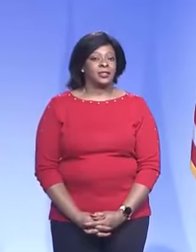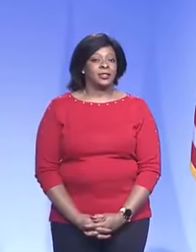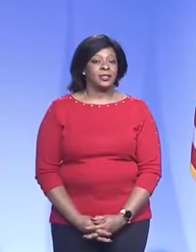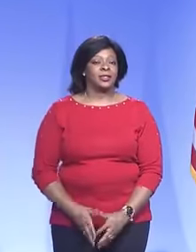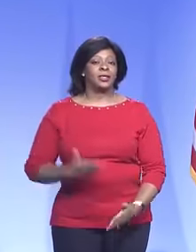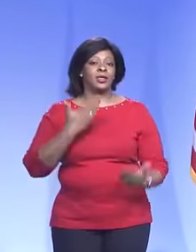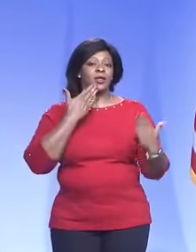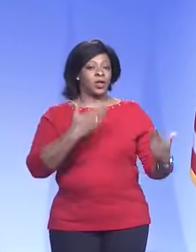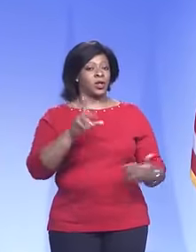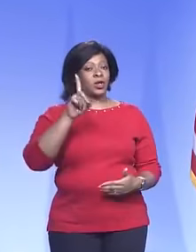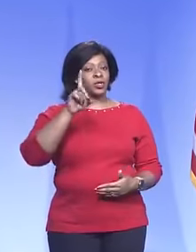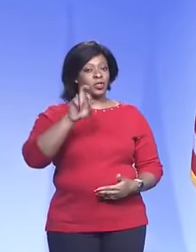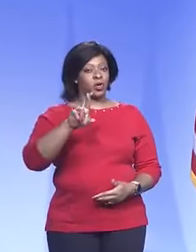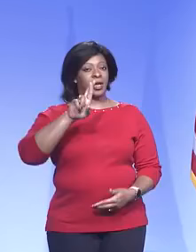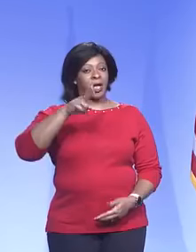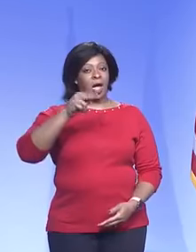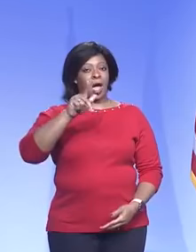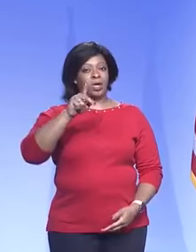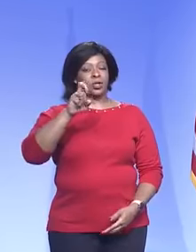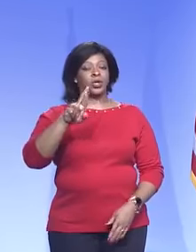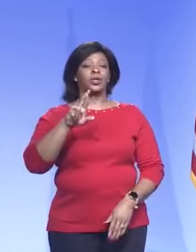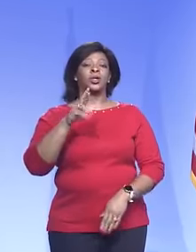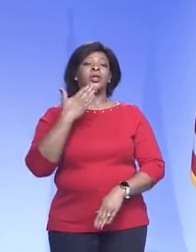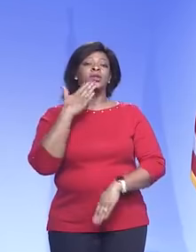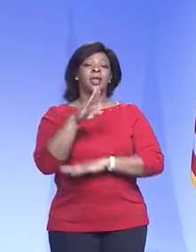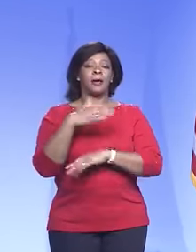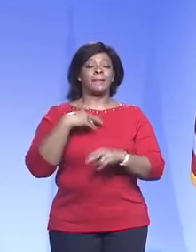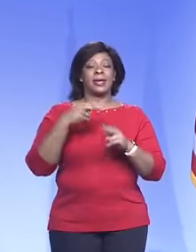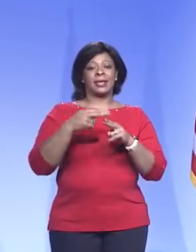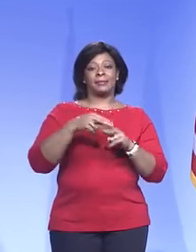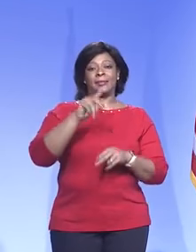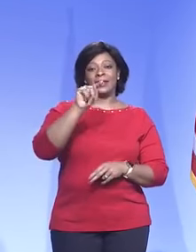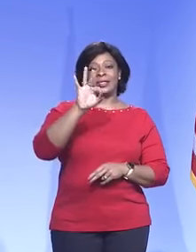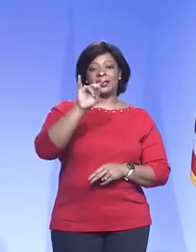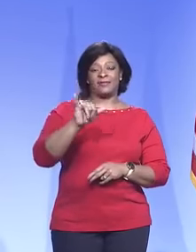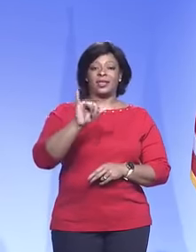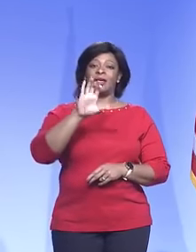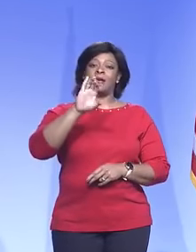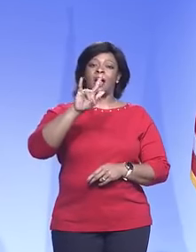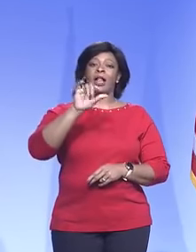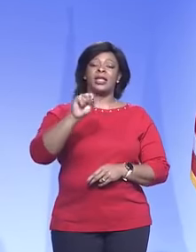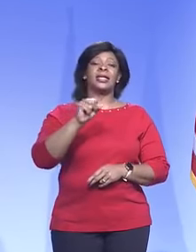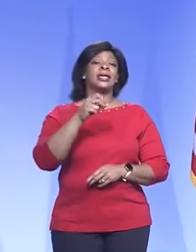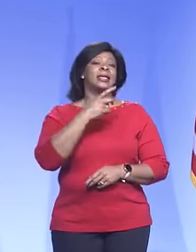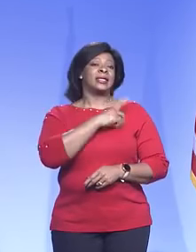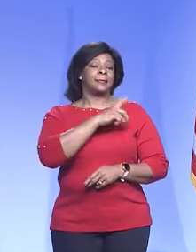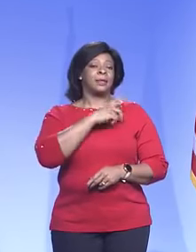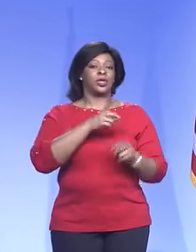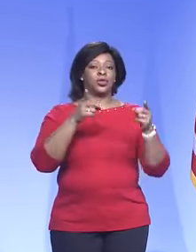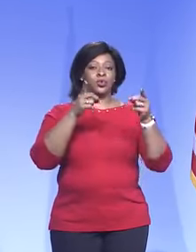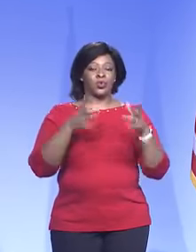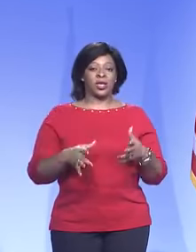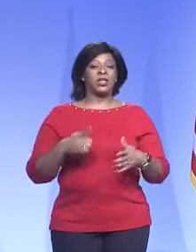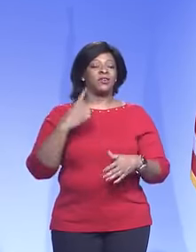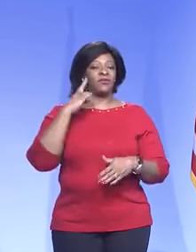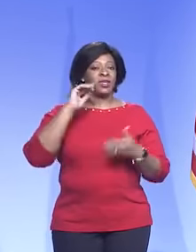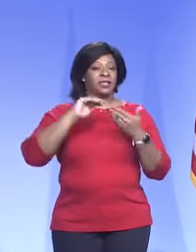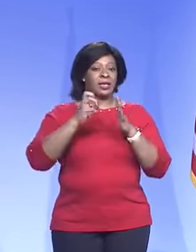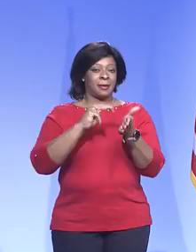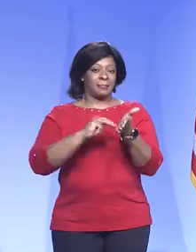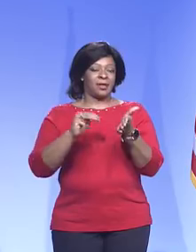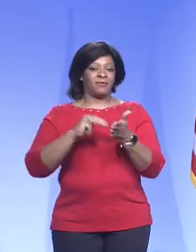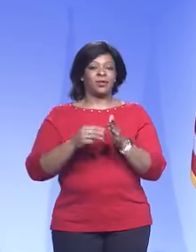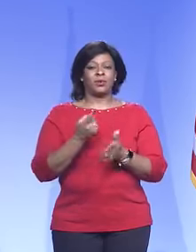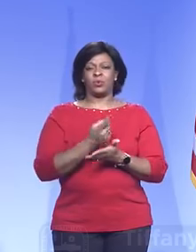Thank you, Dr. Haushalter. Good afternoon. My name is Tiffany Collins, Deputy Director of General Services for the City of Memphis. A couple of weeks ago,